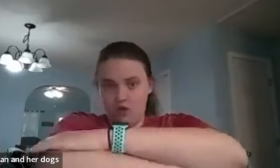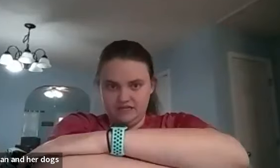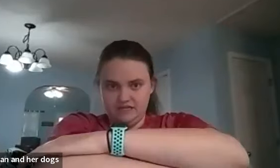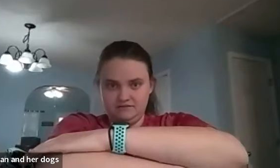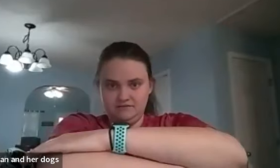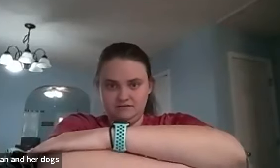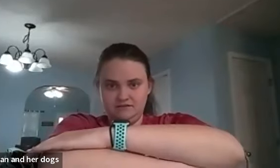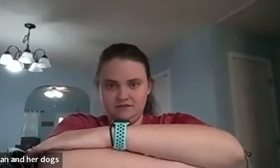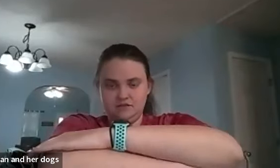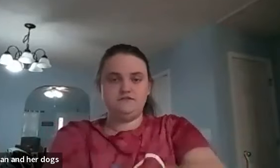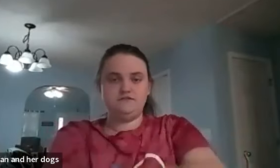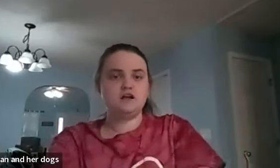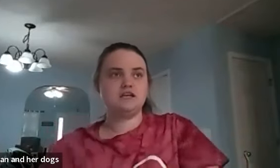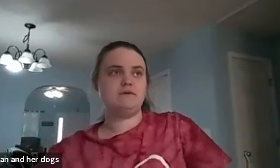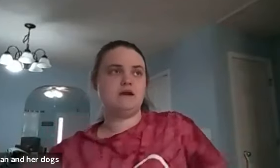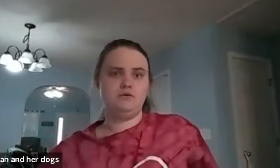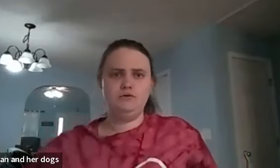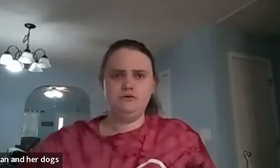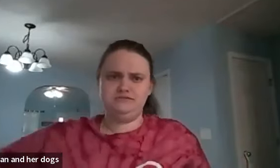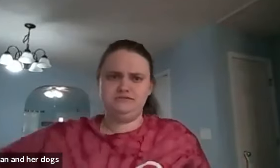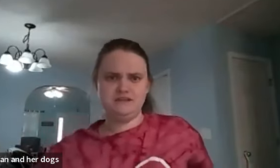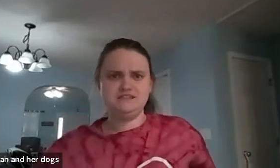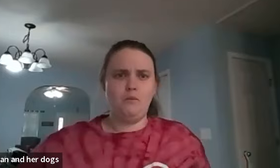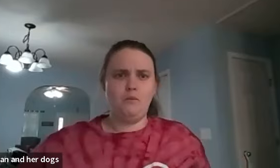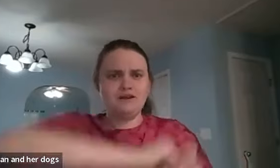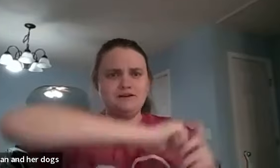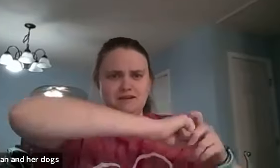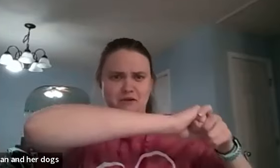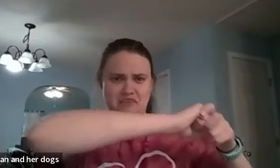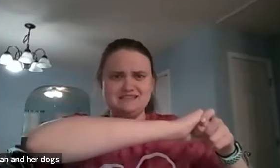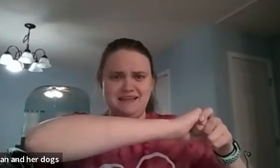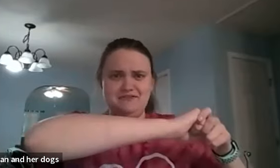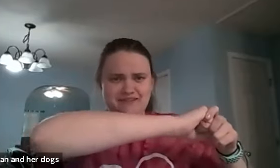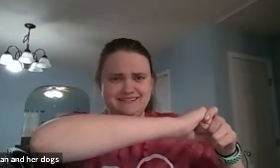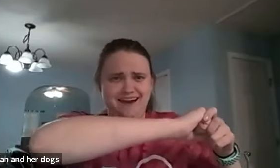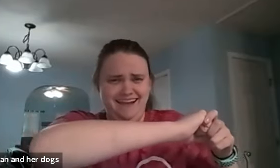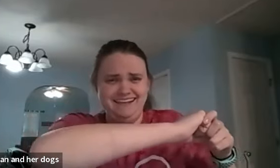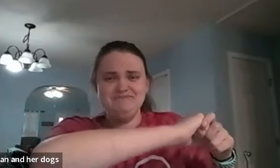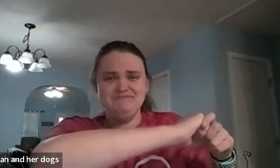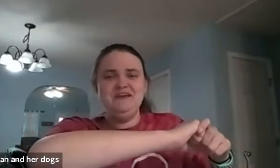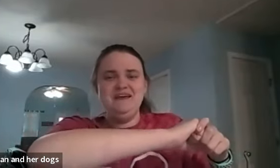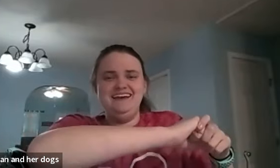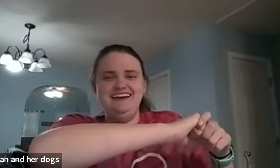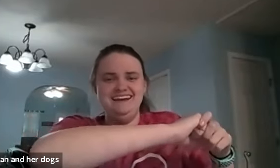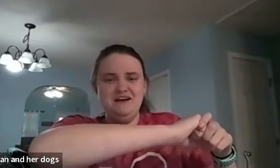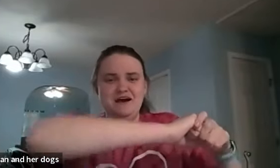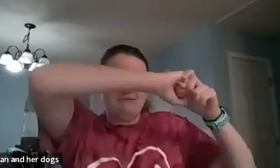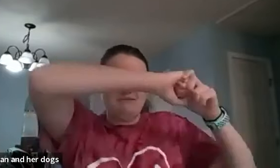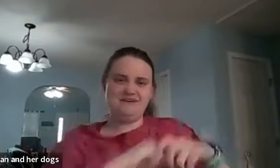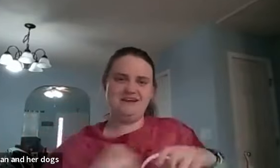all day. So if you're talking about, it's a workout keeping your arm this level and this high. I'm my